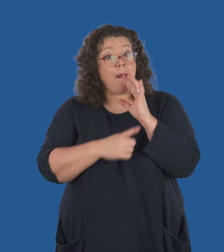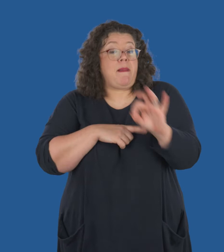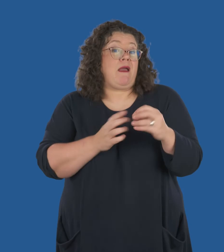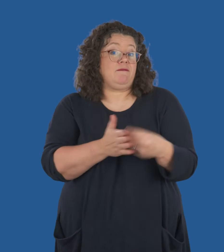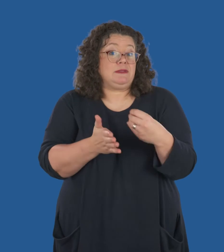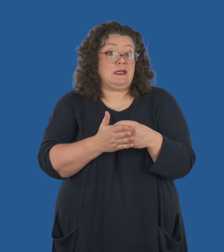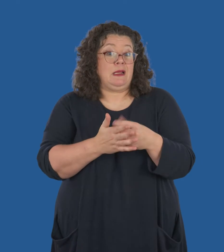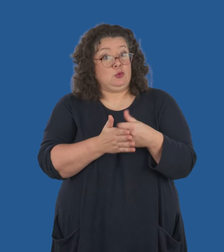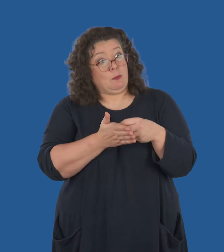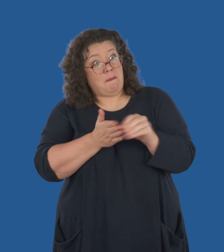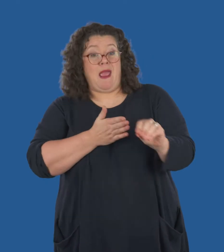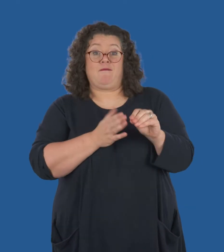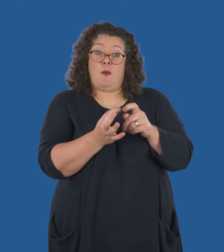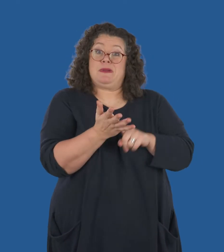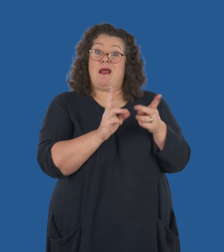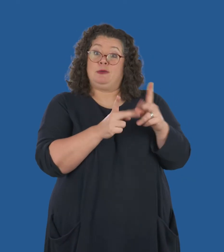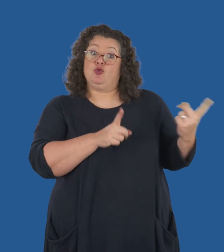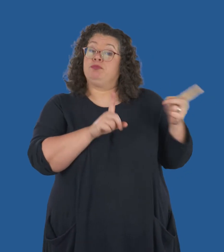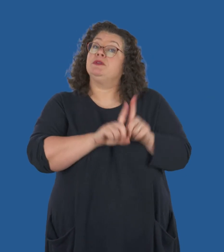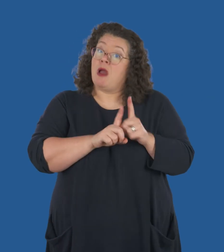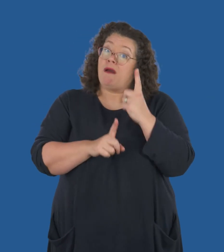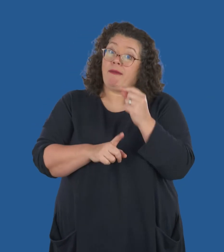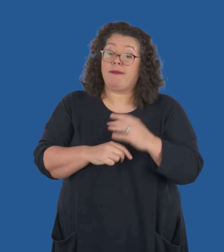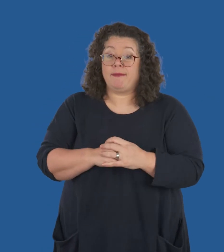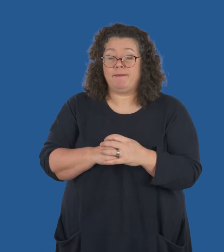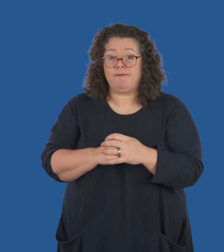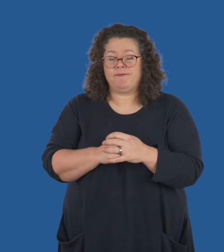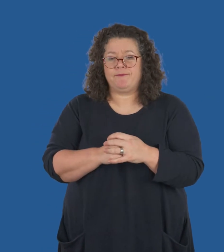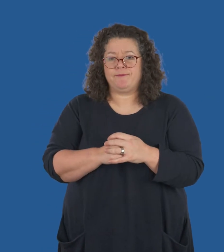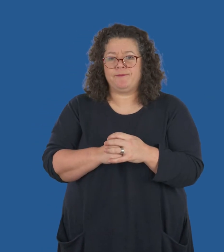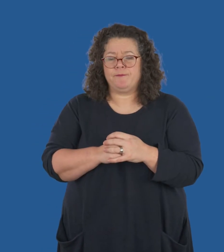She can apply to the fund for assistance with the cost of a BSL interpreter.